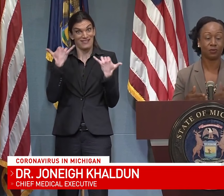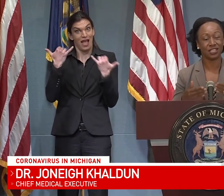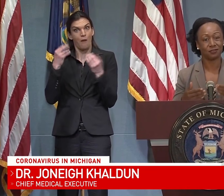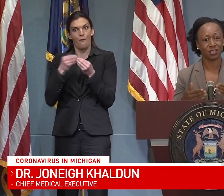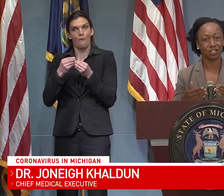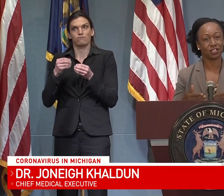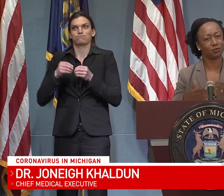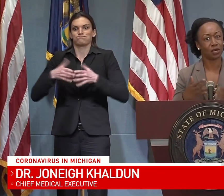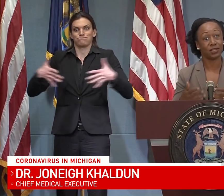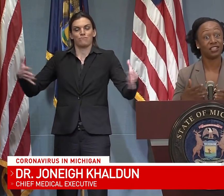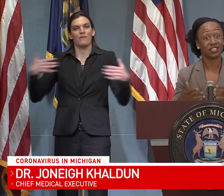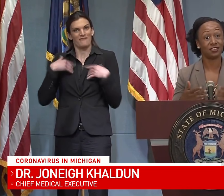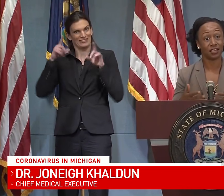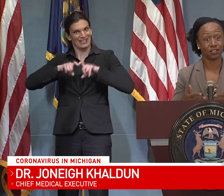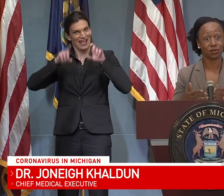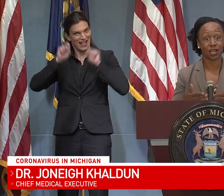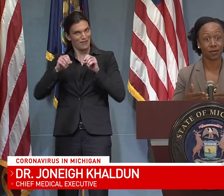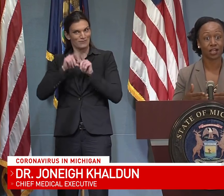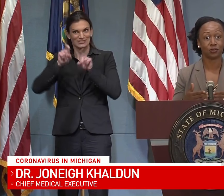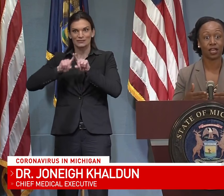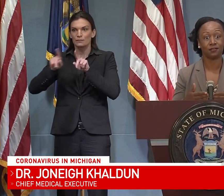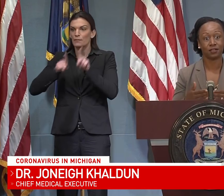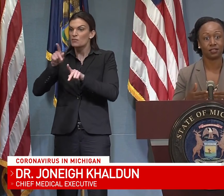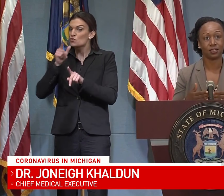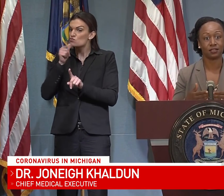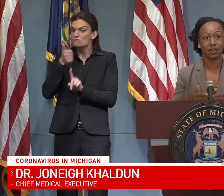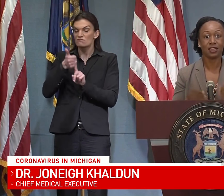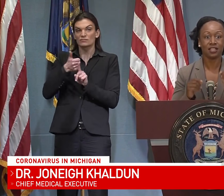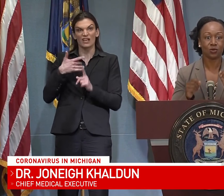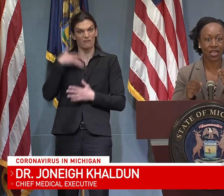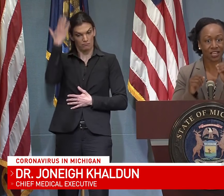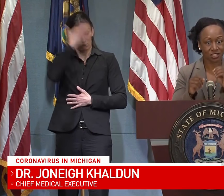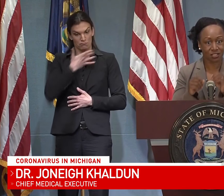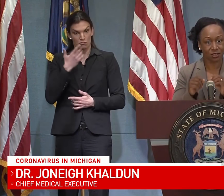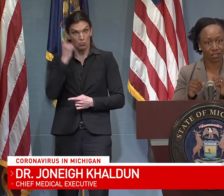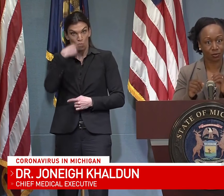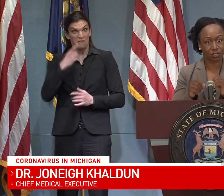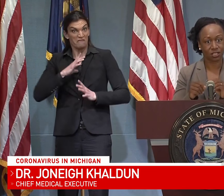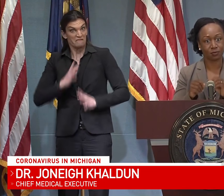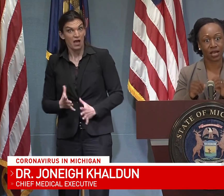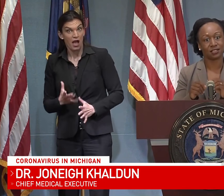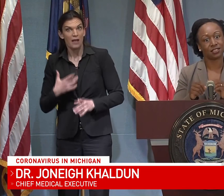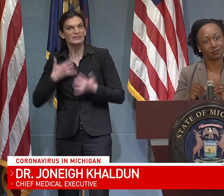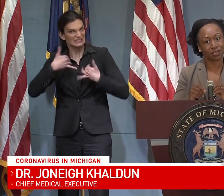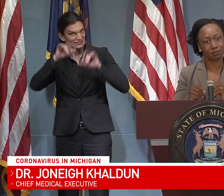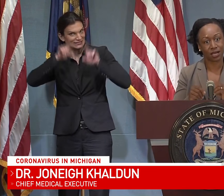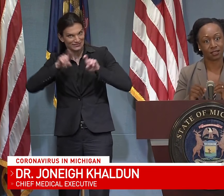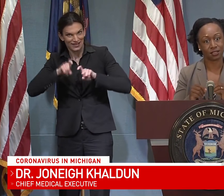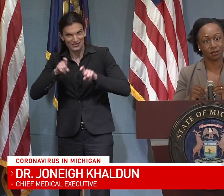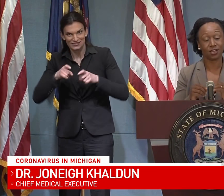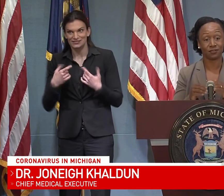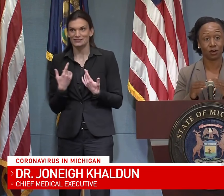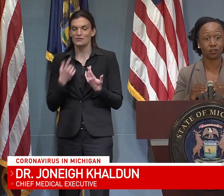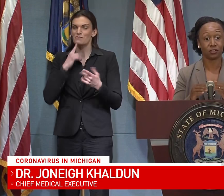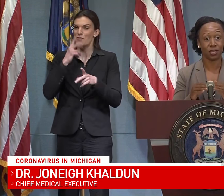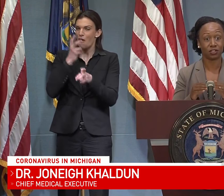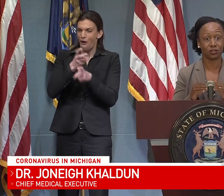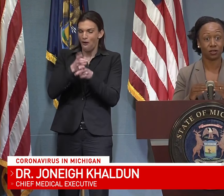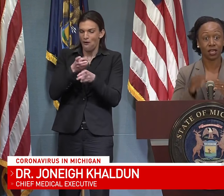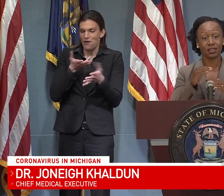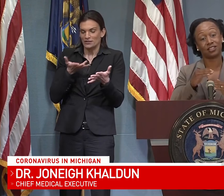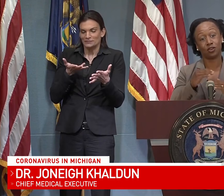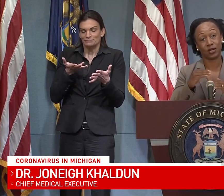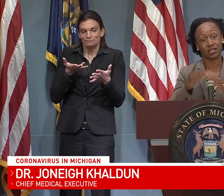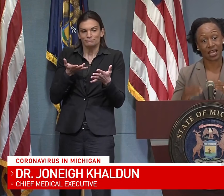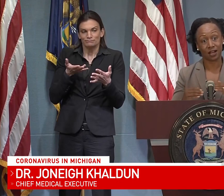symptoms, and so by definition, they're probably less likely to actually have the disease. So you can't just look at the percent positivity by itself. You have to also make